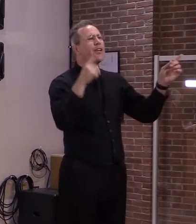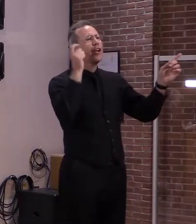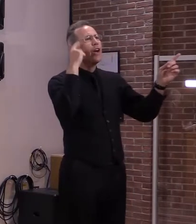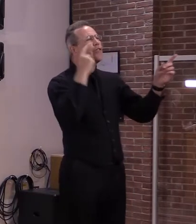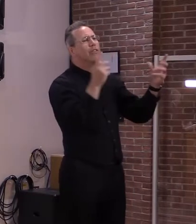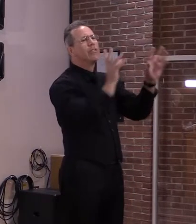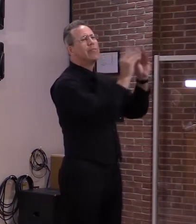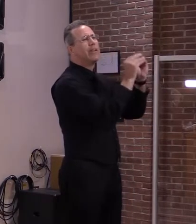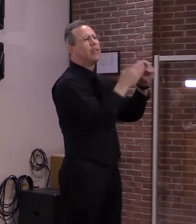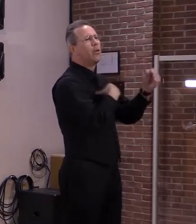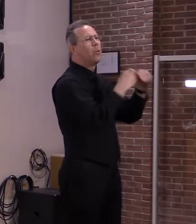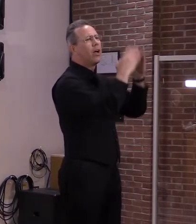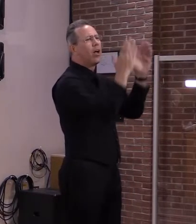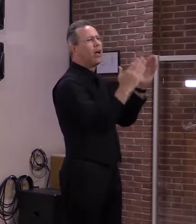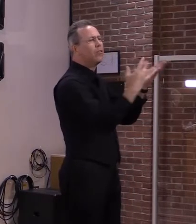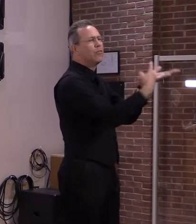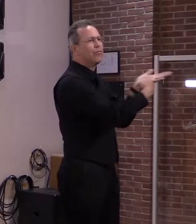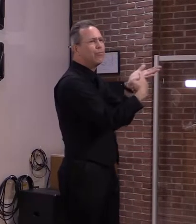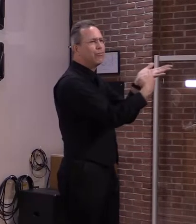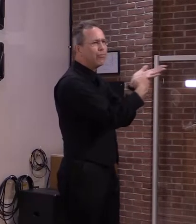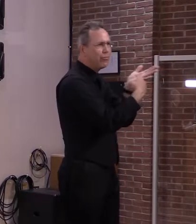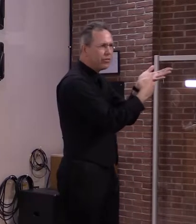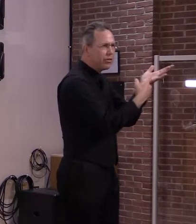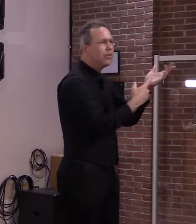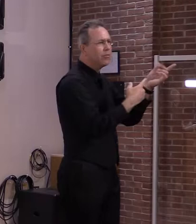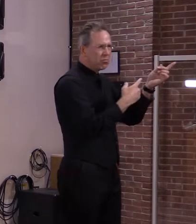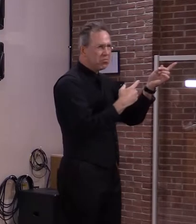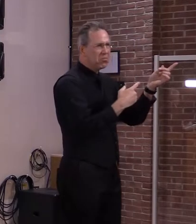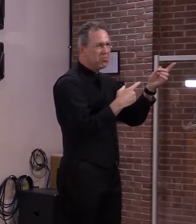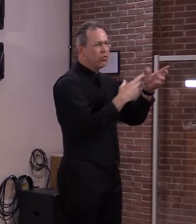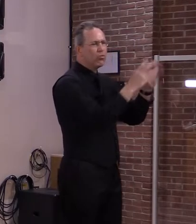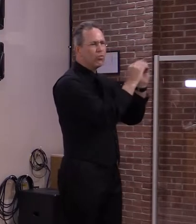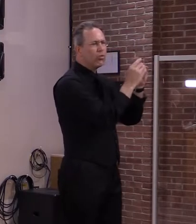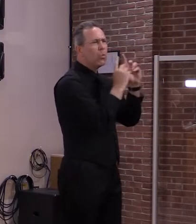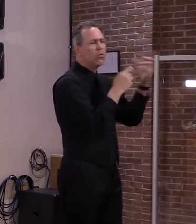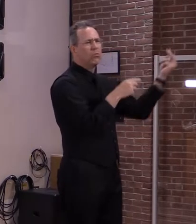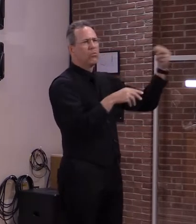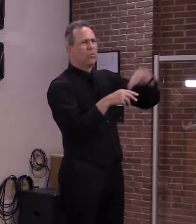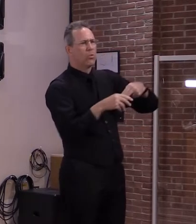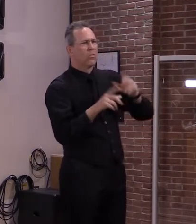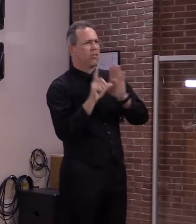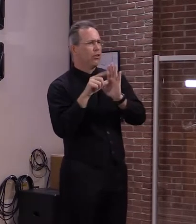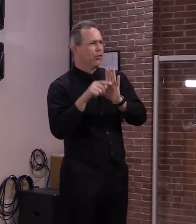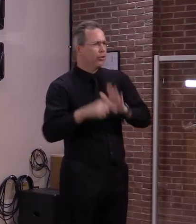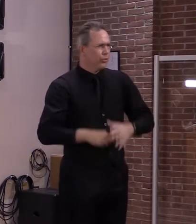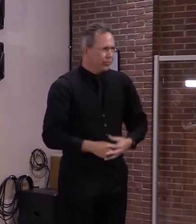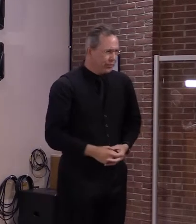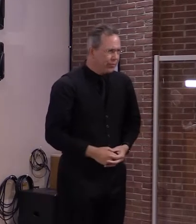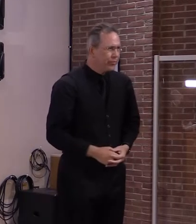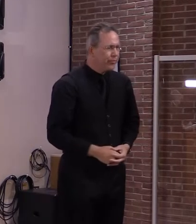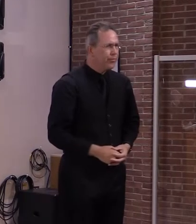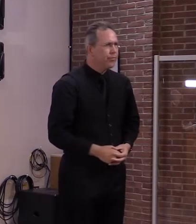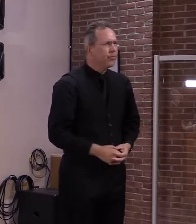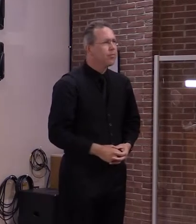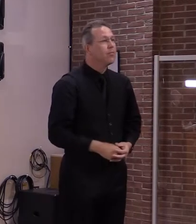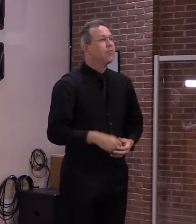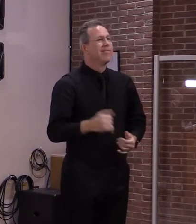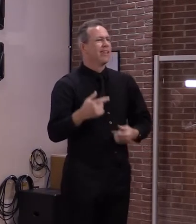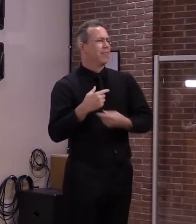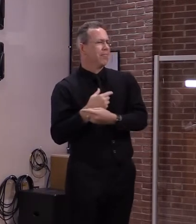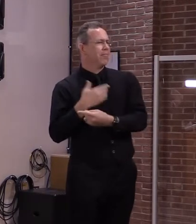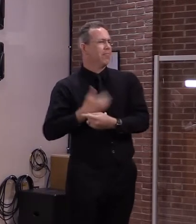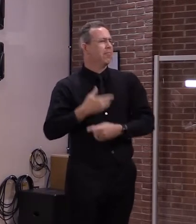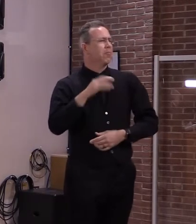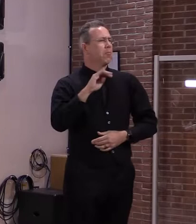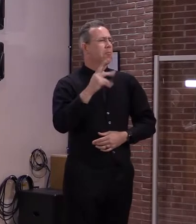COVID-19 call with fellow governors and White House officials, but he'll be joining us shortly. I'm Mike Smith, Secretary of the Agency of